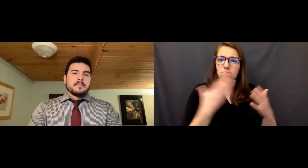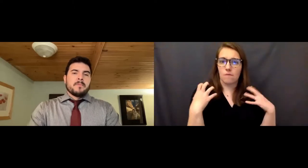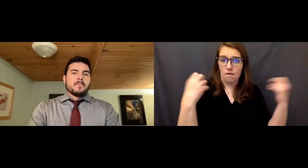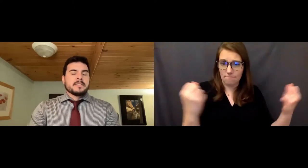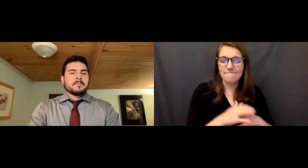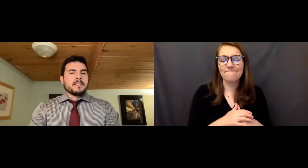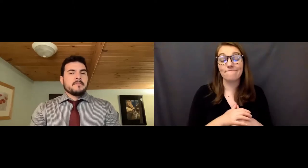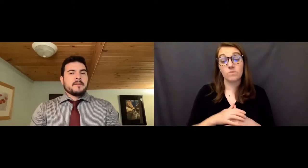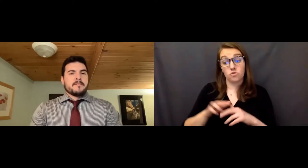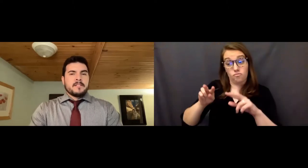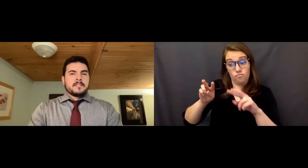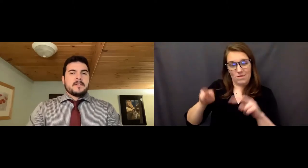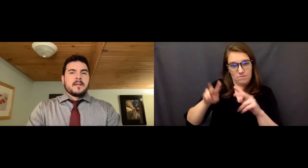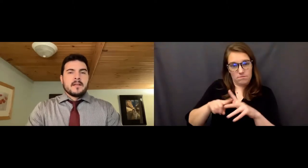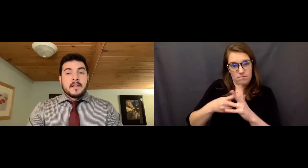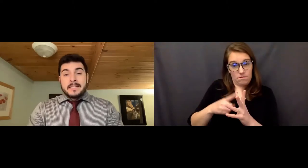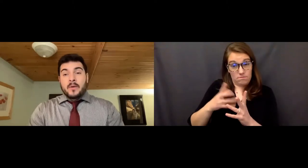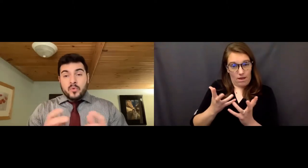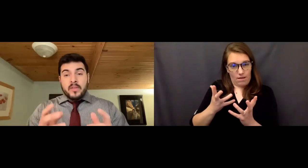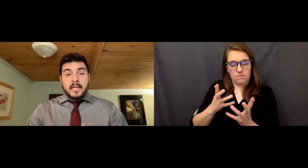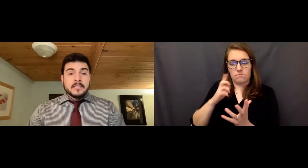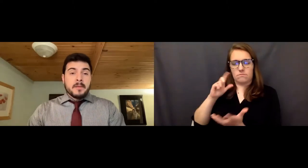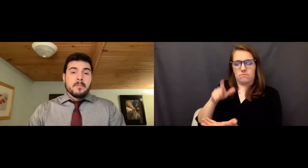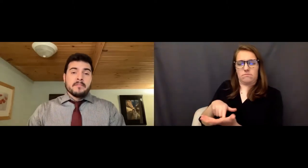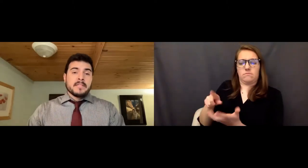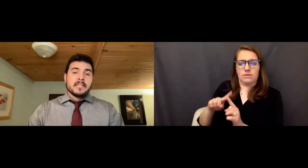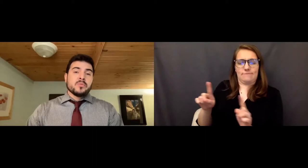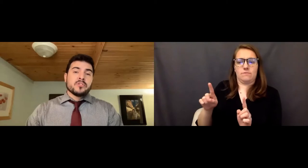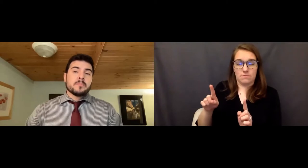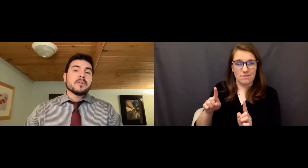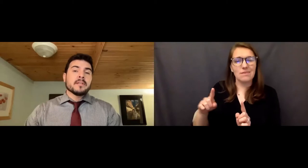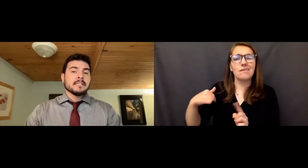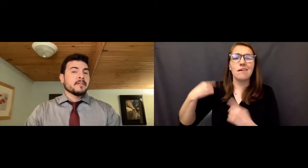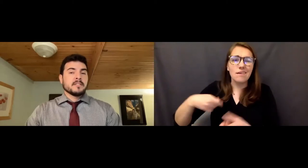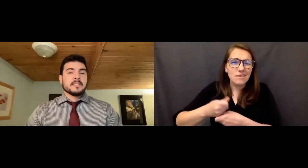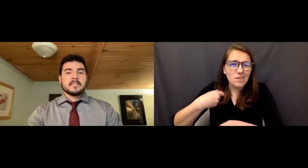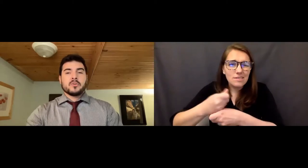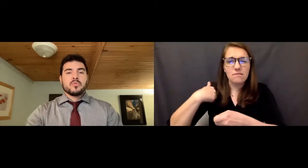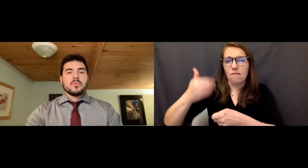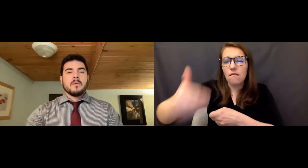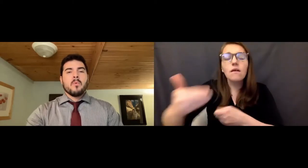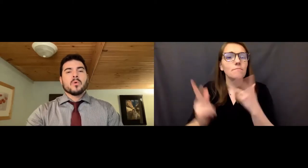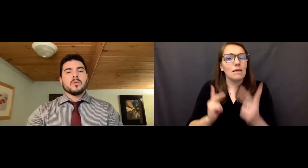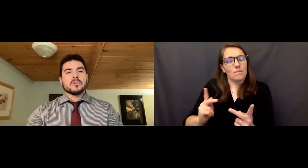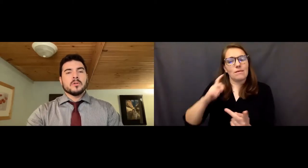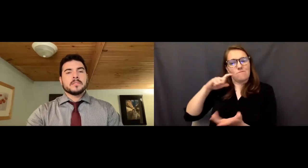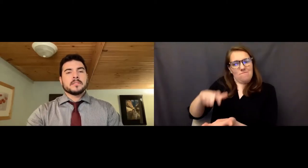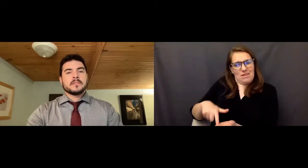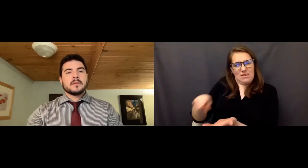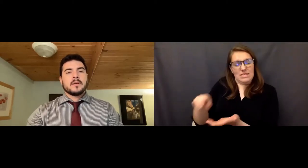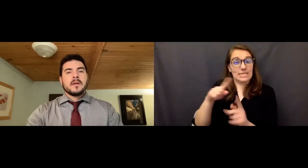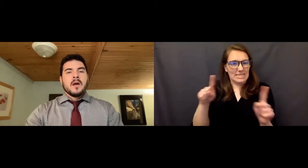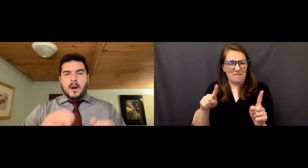with a simple perception of difference. Down through the ages, people have tended to interpret these differences in crude moral